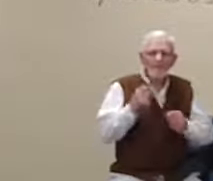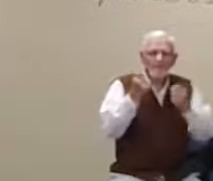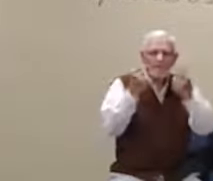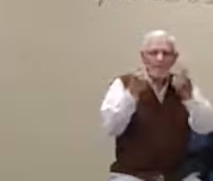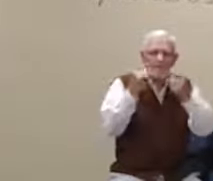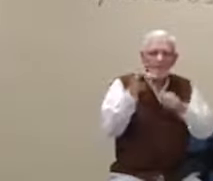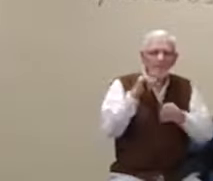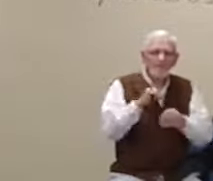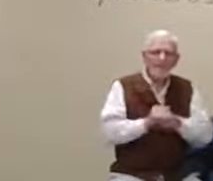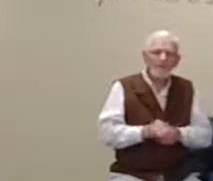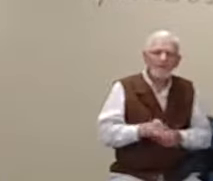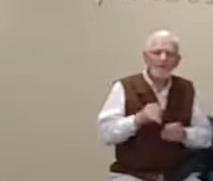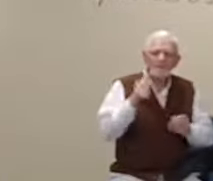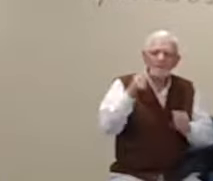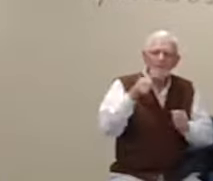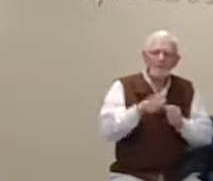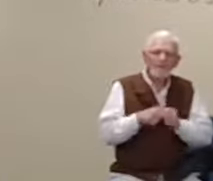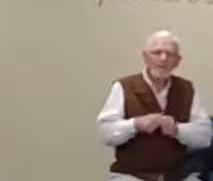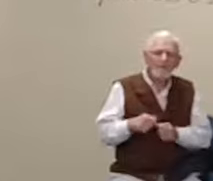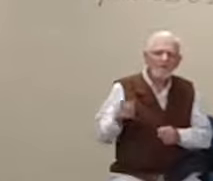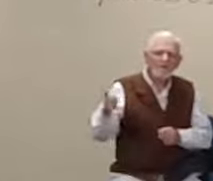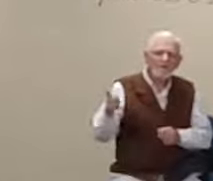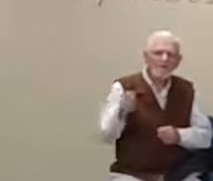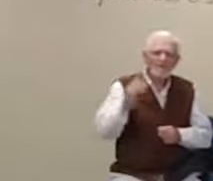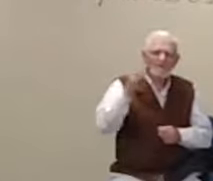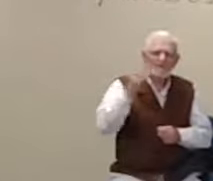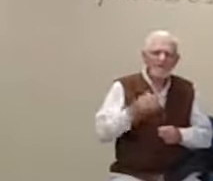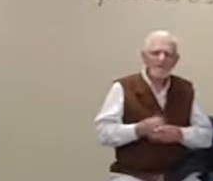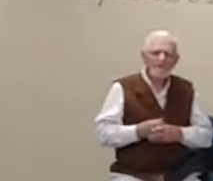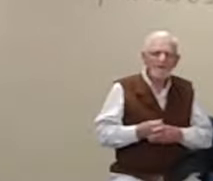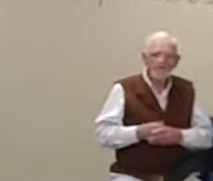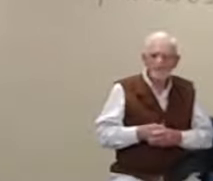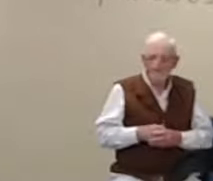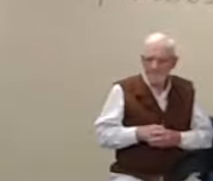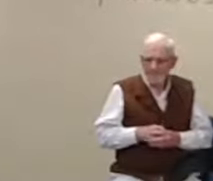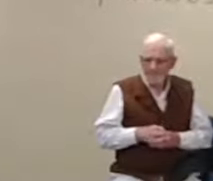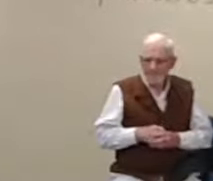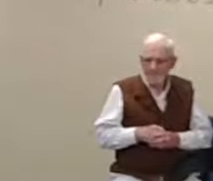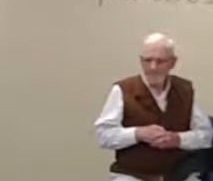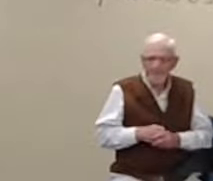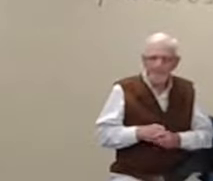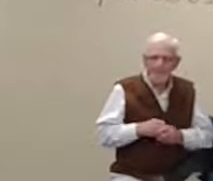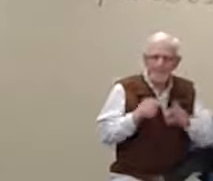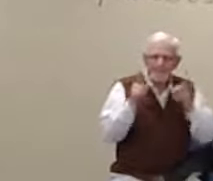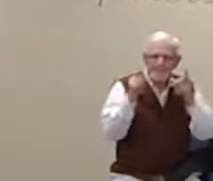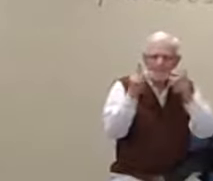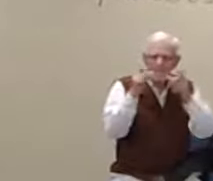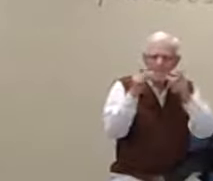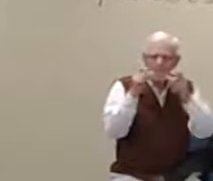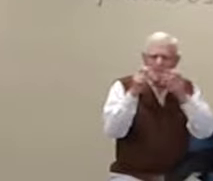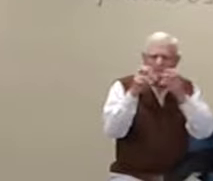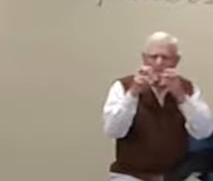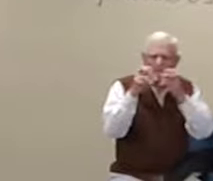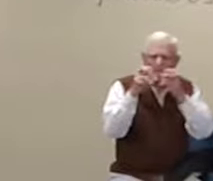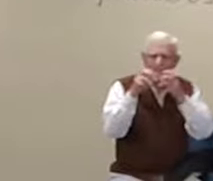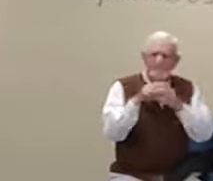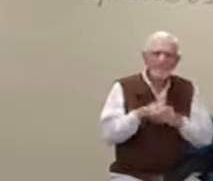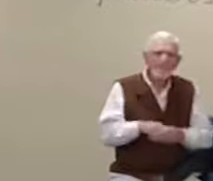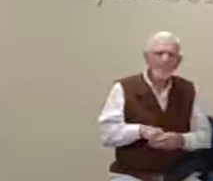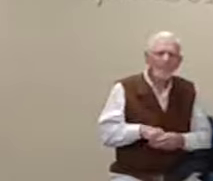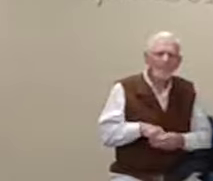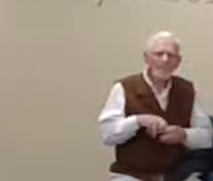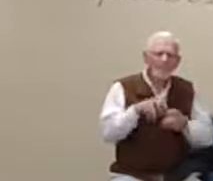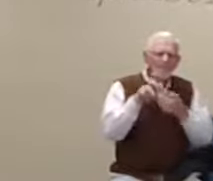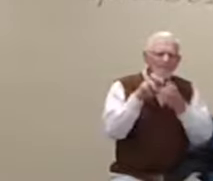remember little Christopher over there. He was just a little guy and I just kind of scrunched up my face like a prune and I did it on purpose real hard.